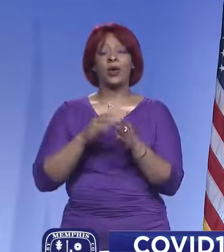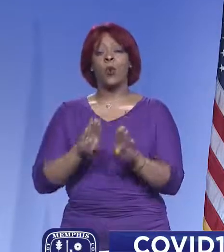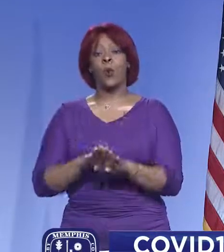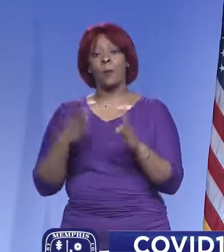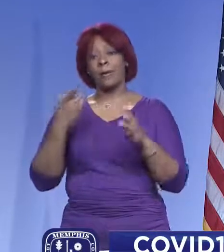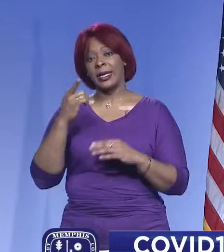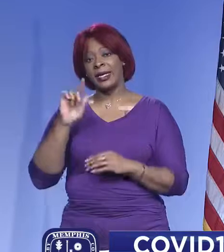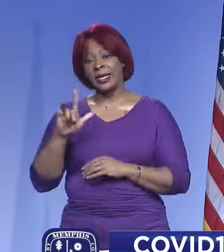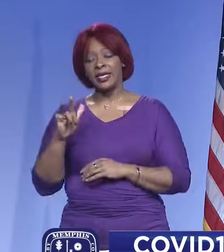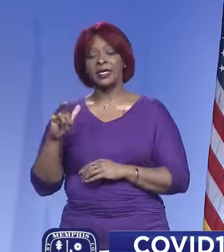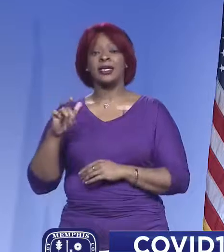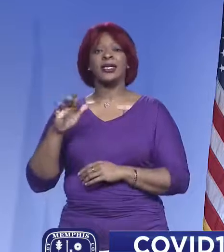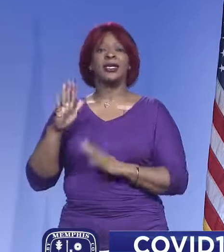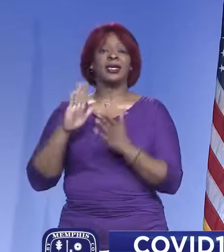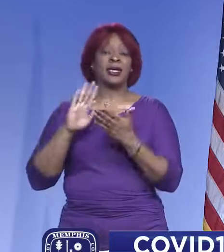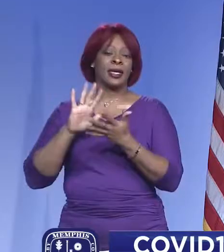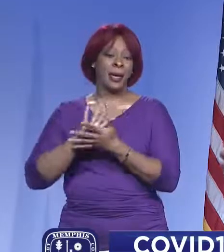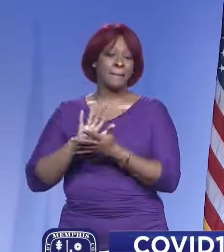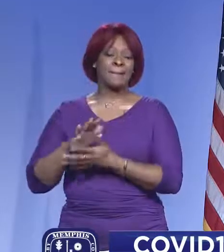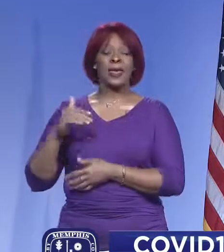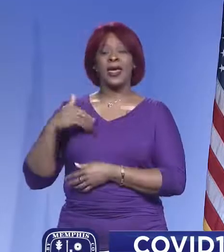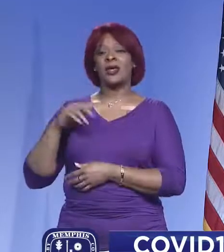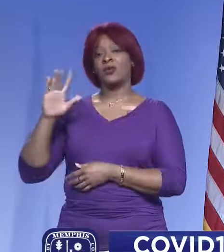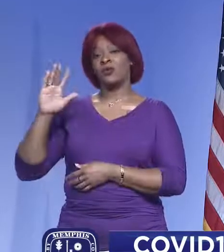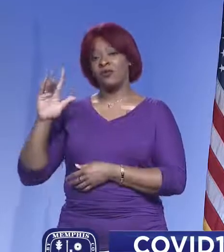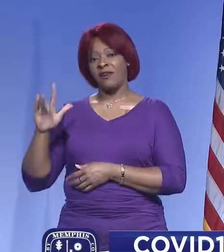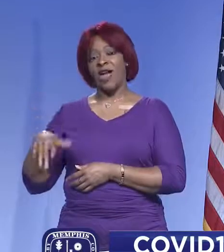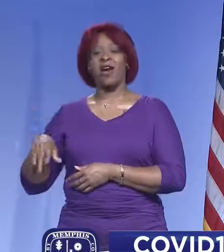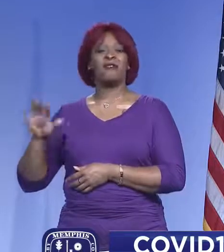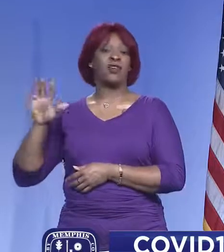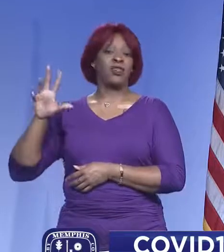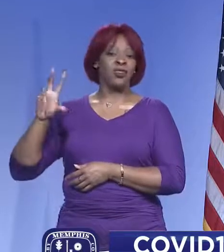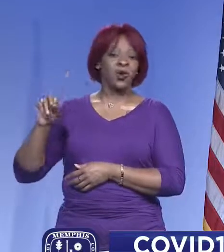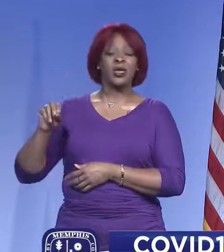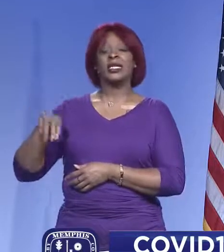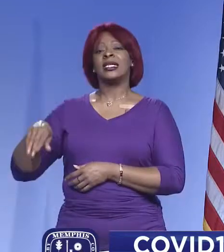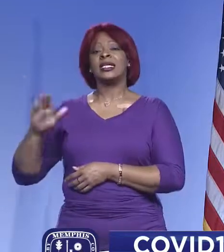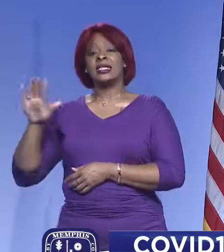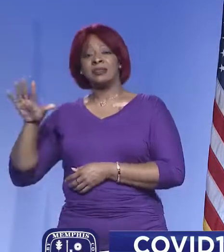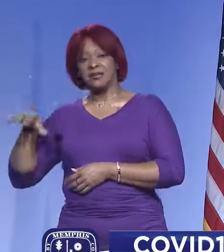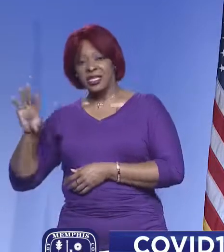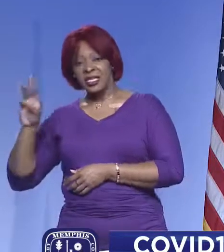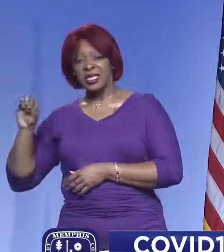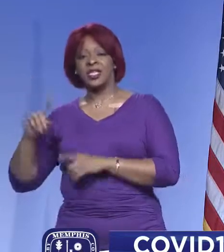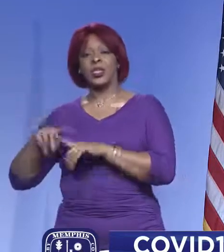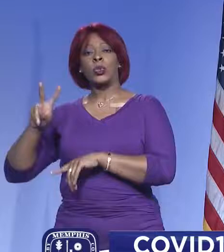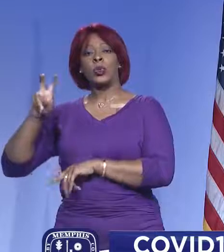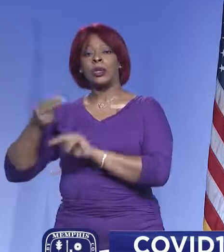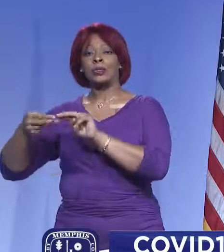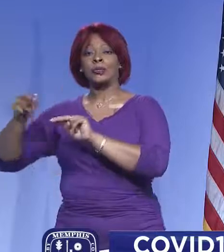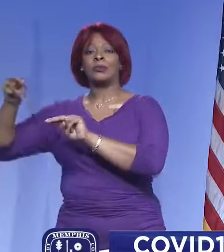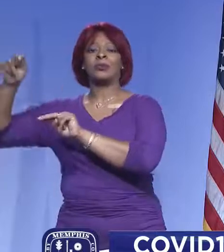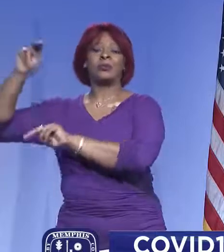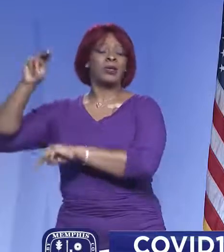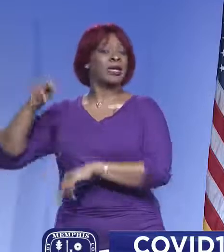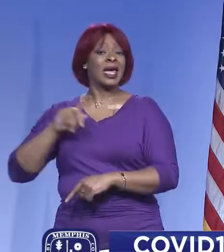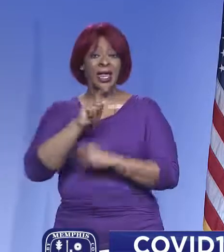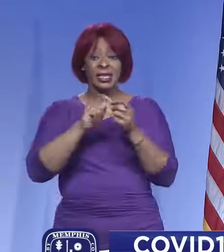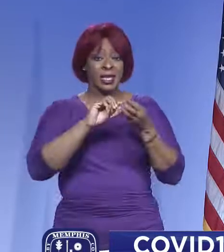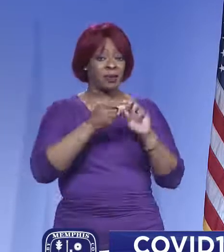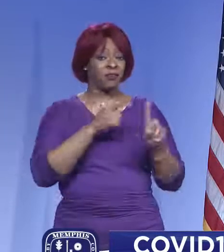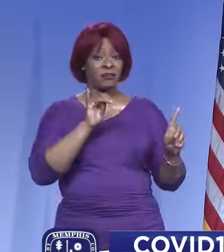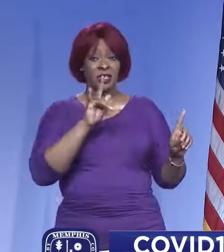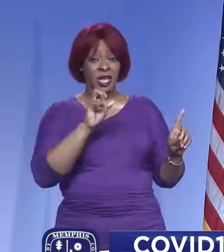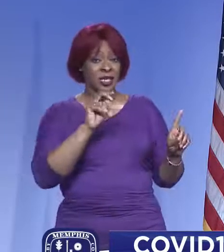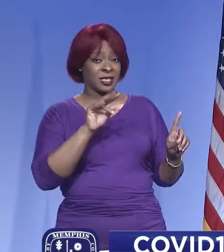campus, we had 25 or 30 the first day, and 50 or 60 the next day, and then up to 100 the next day after that. So I don't know the exact number off the top of my